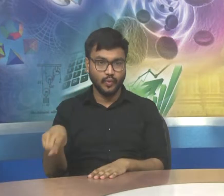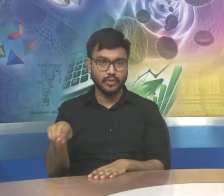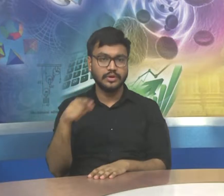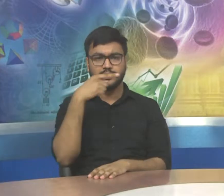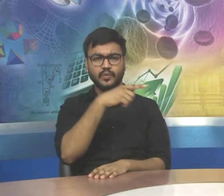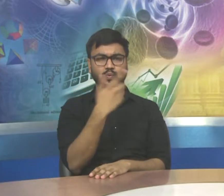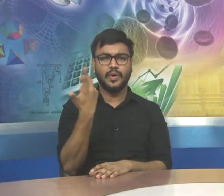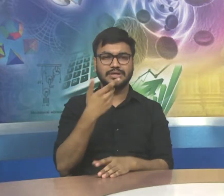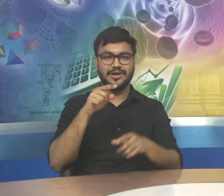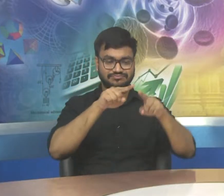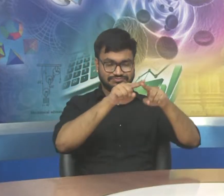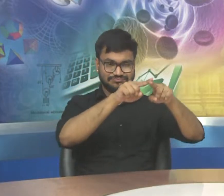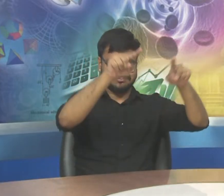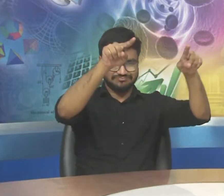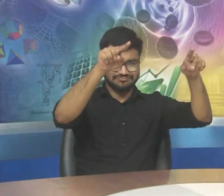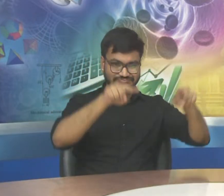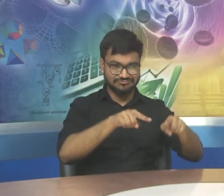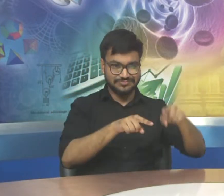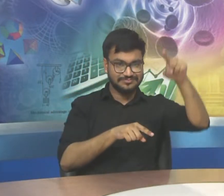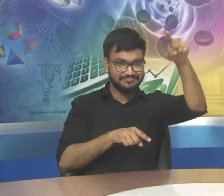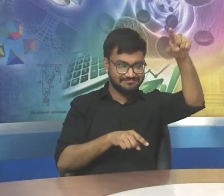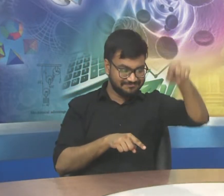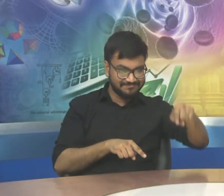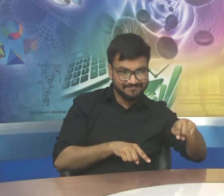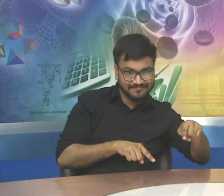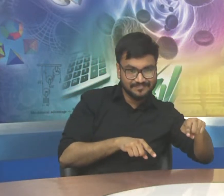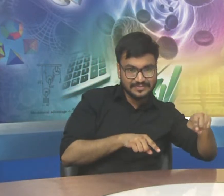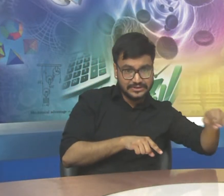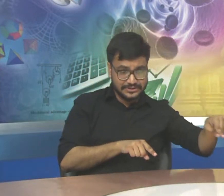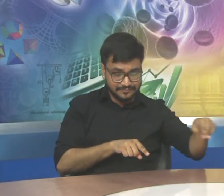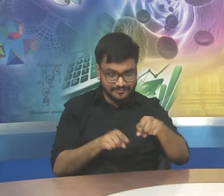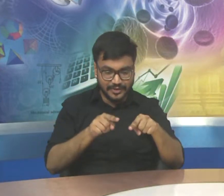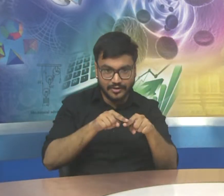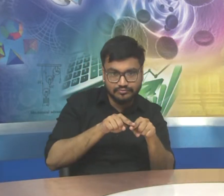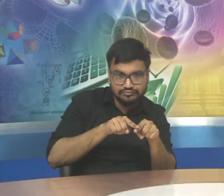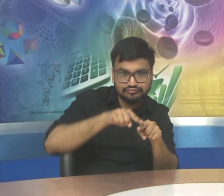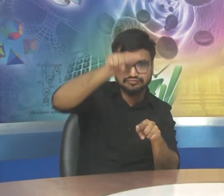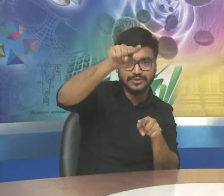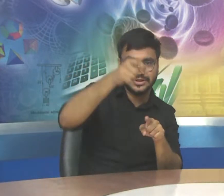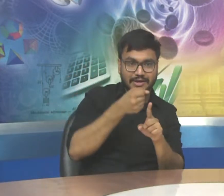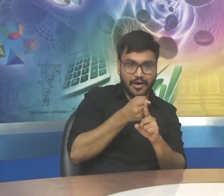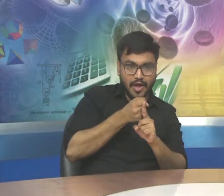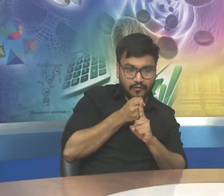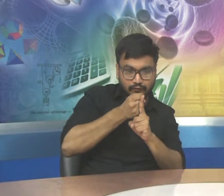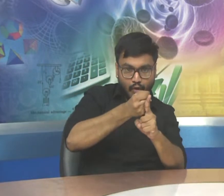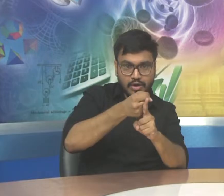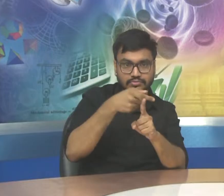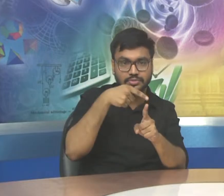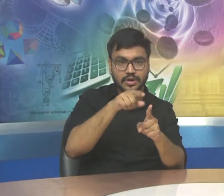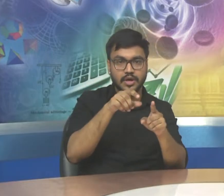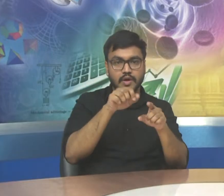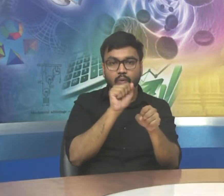here, work done is W equals to F into PR and not F into PQ,